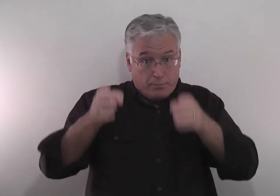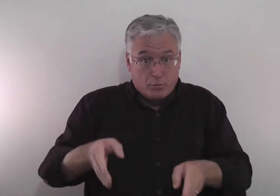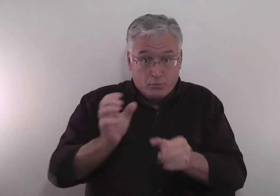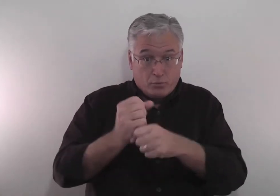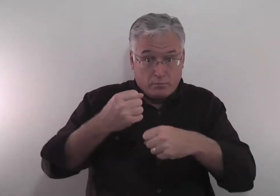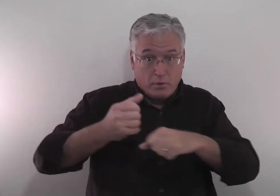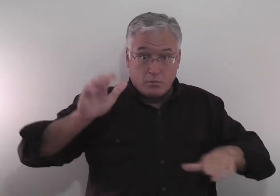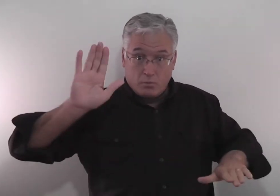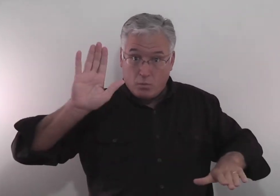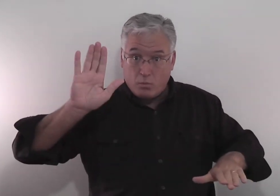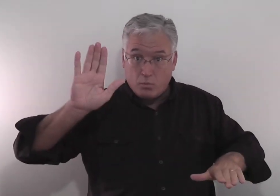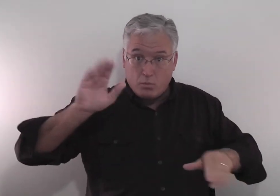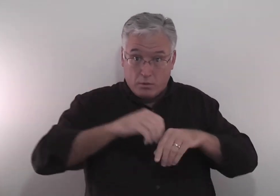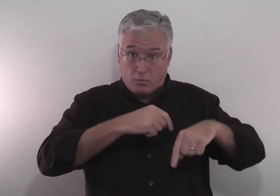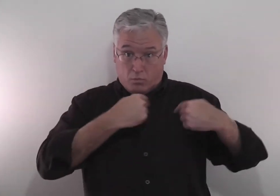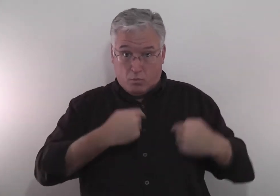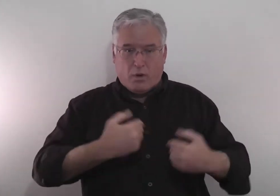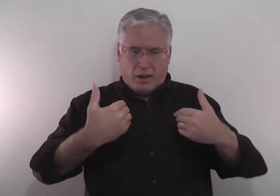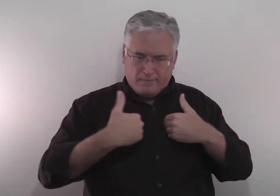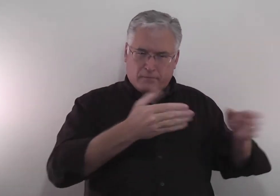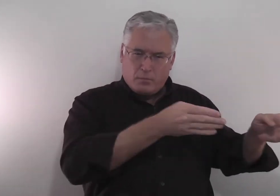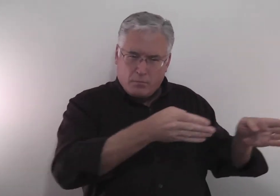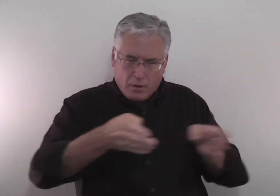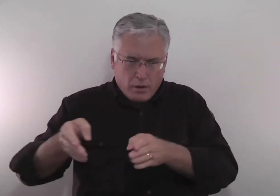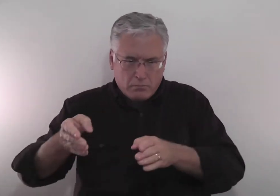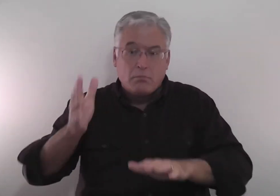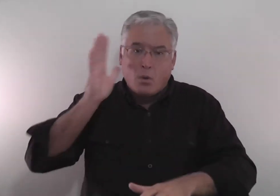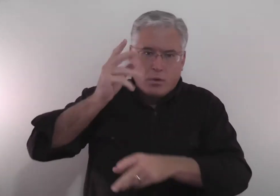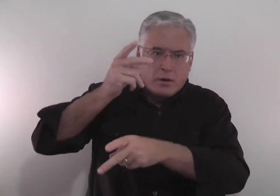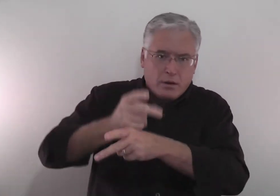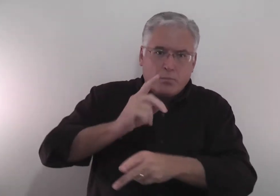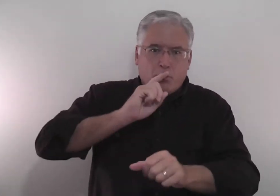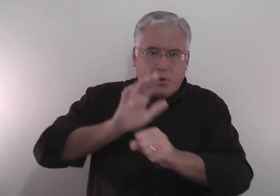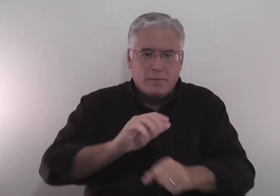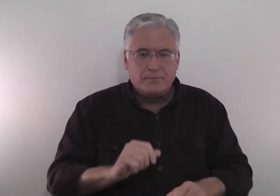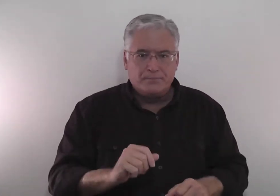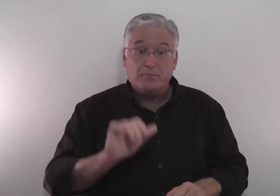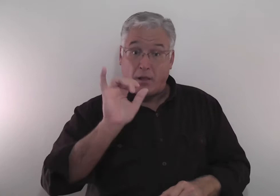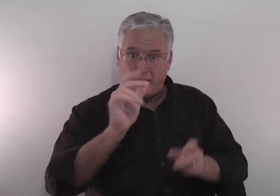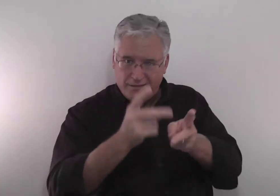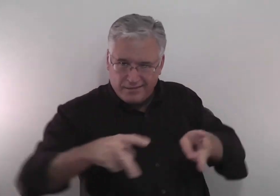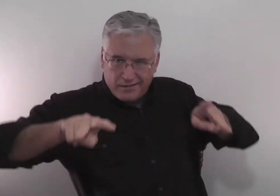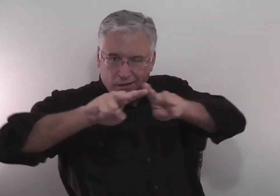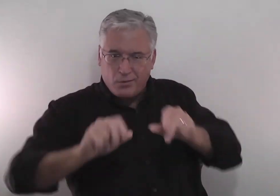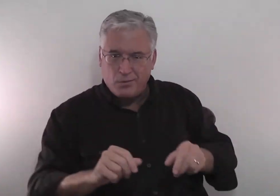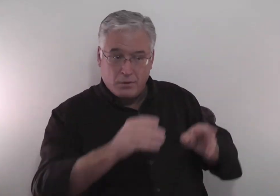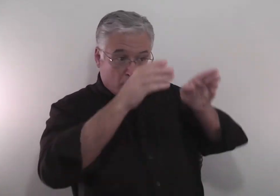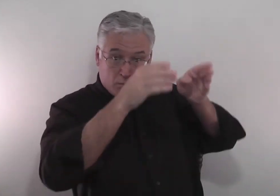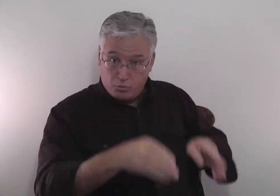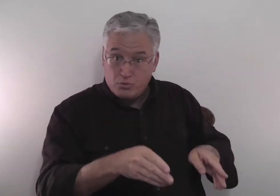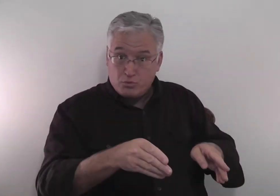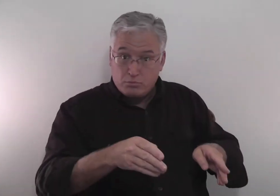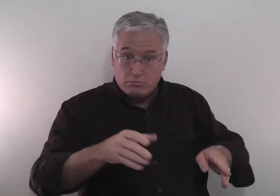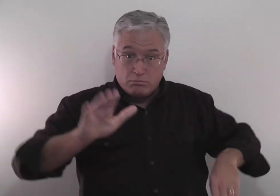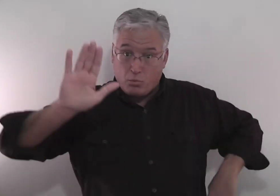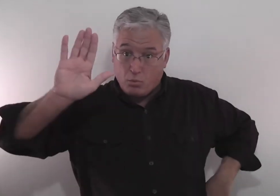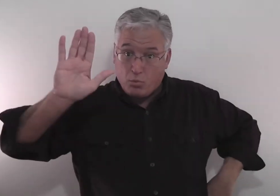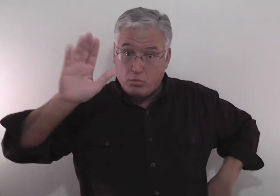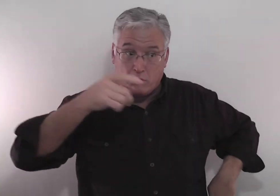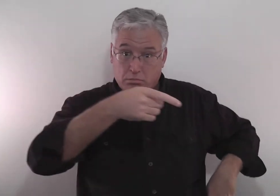No. The person making the vow, in their heart, they're planning to keep their word. And that's very important